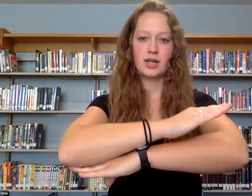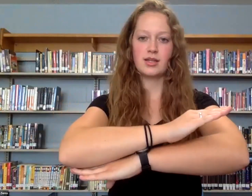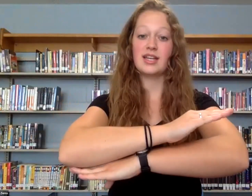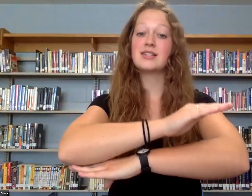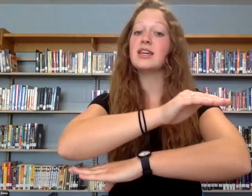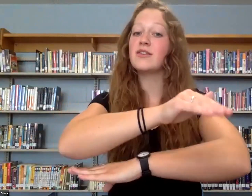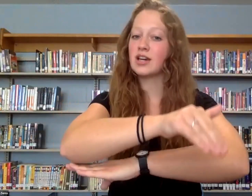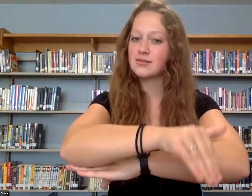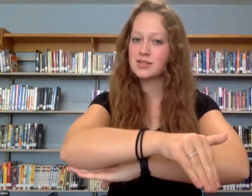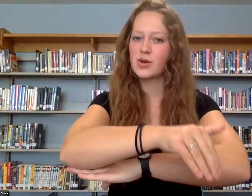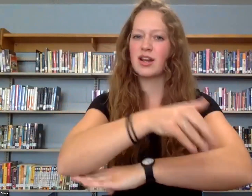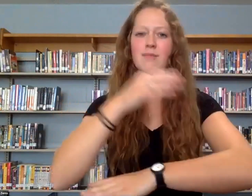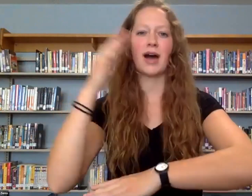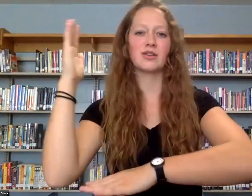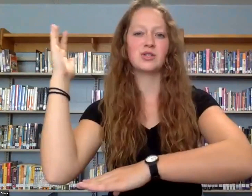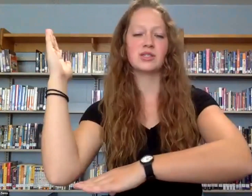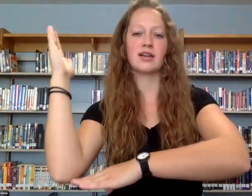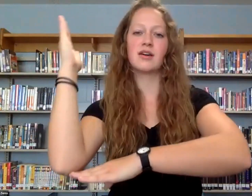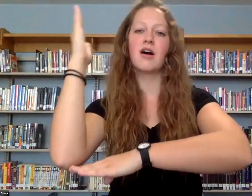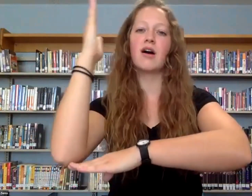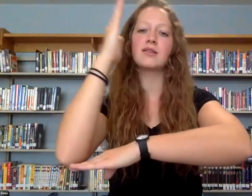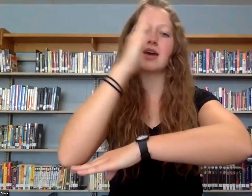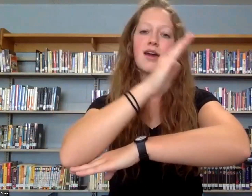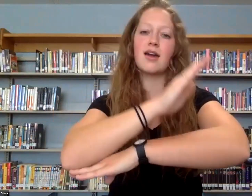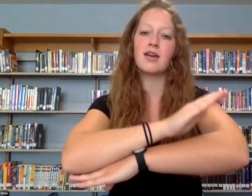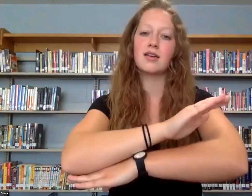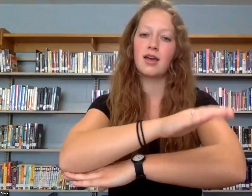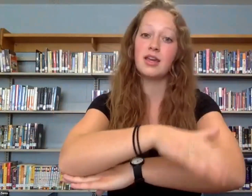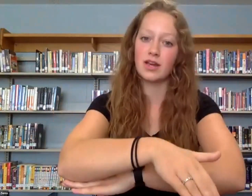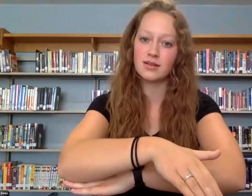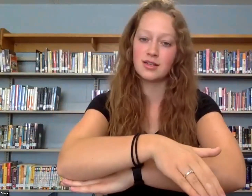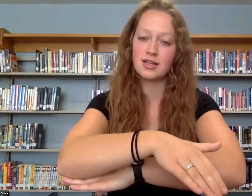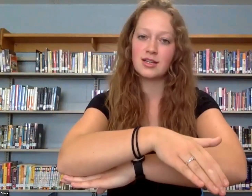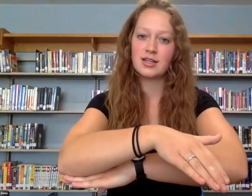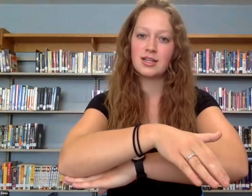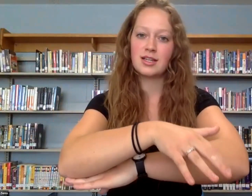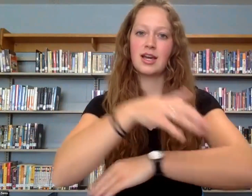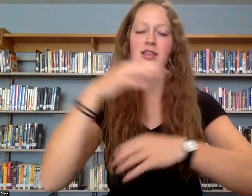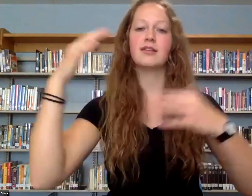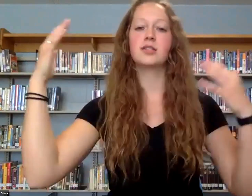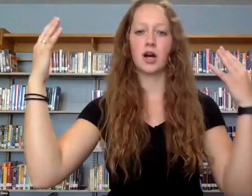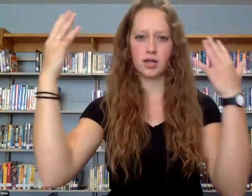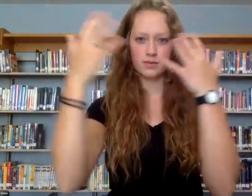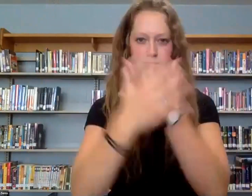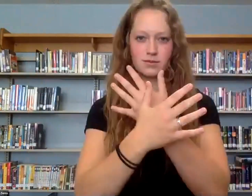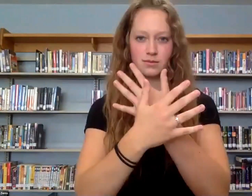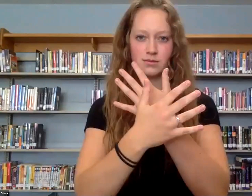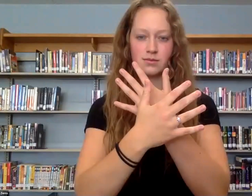and then into the evening. So you kind of combine those two signs, all day, evening, and then dark.